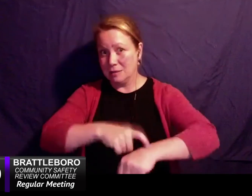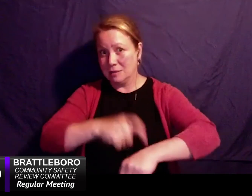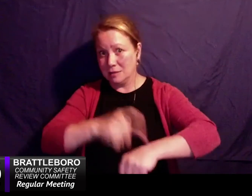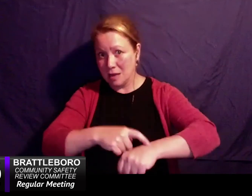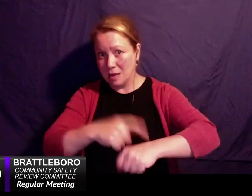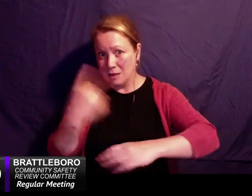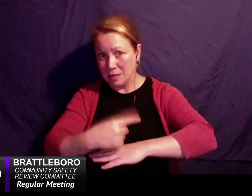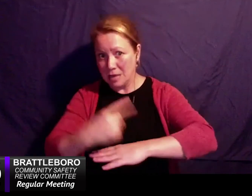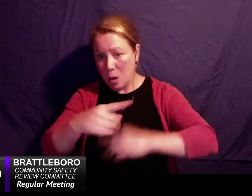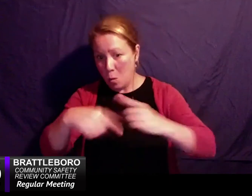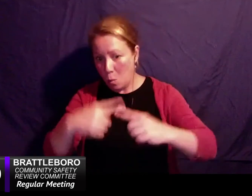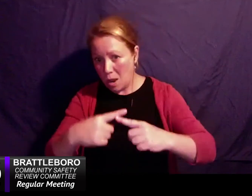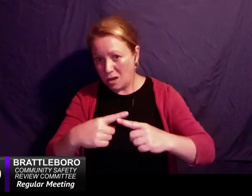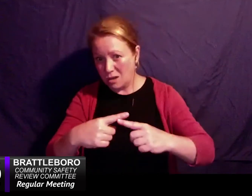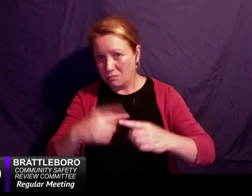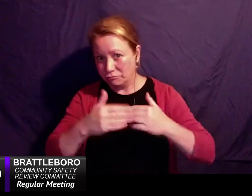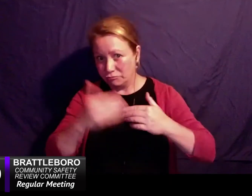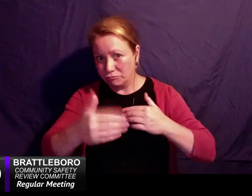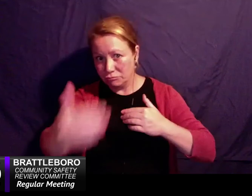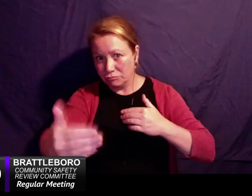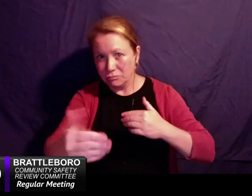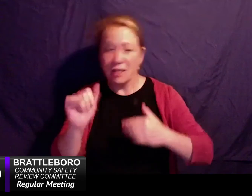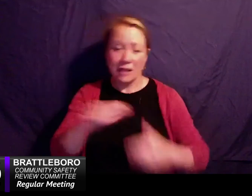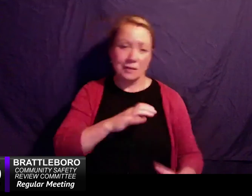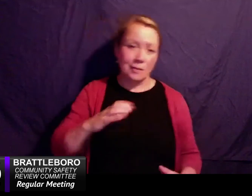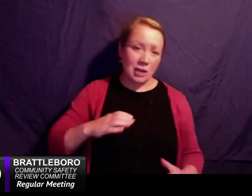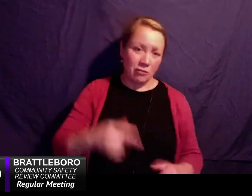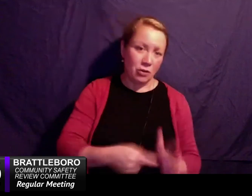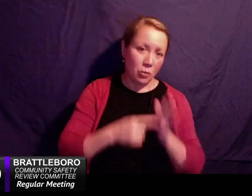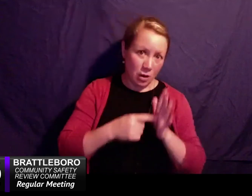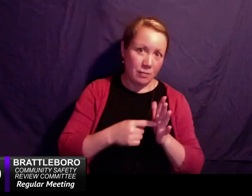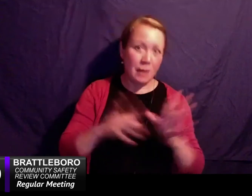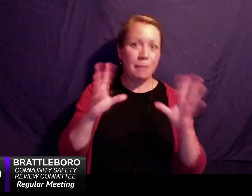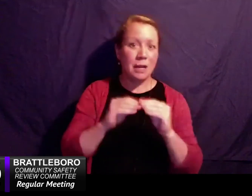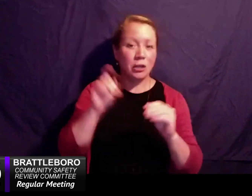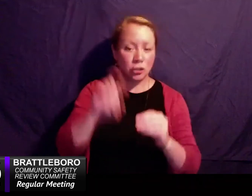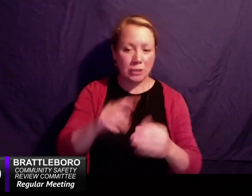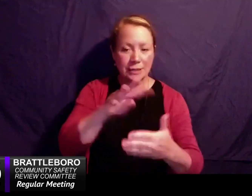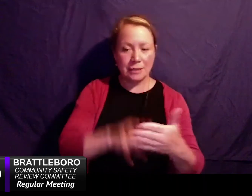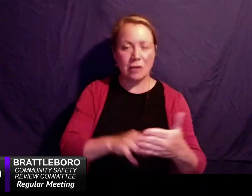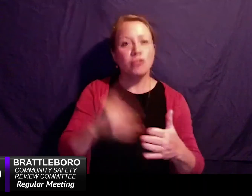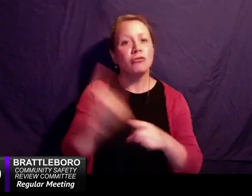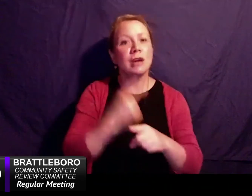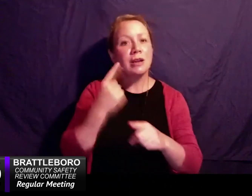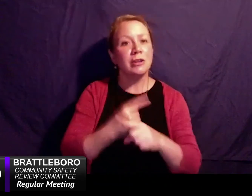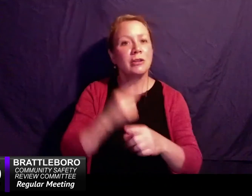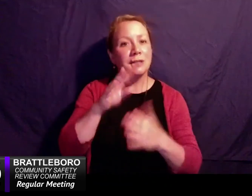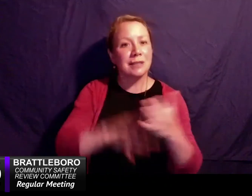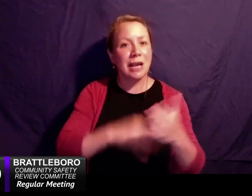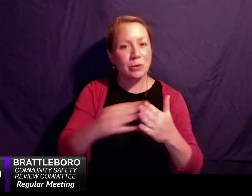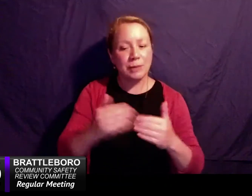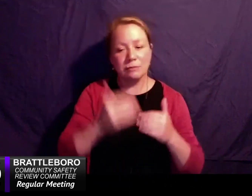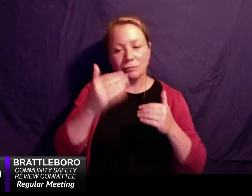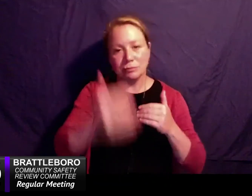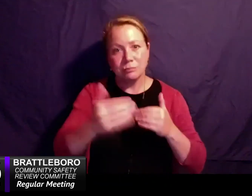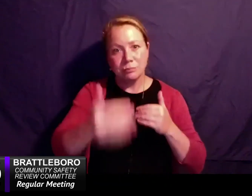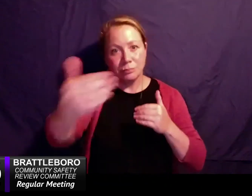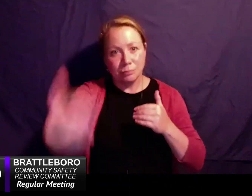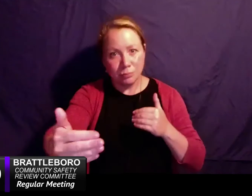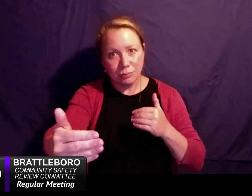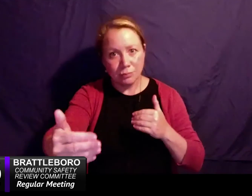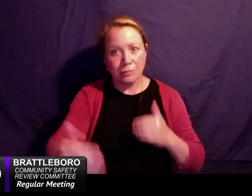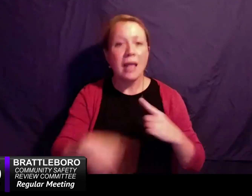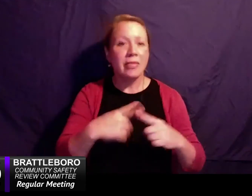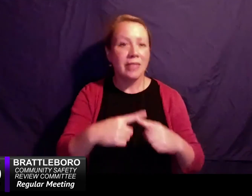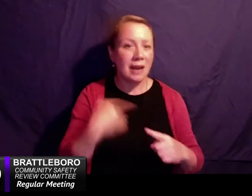the committee requirements. The meetings should be regularly scheduled, special meetings or emergency